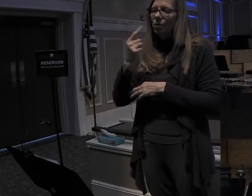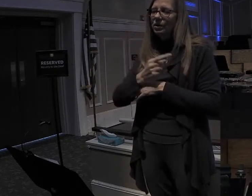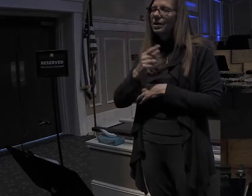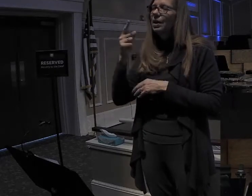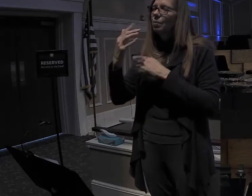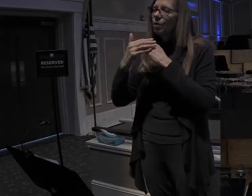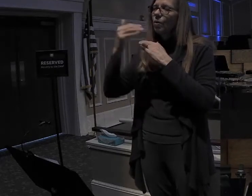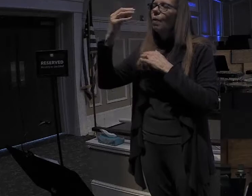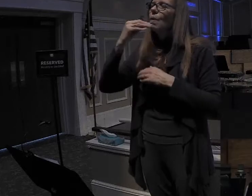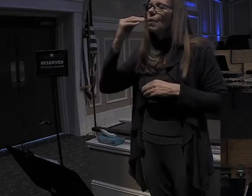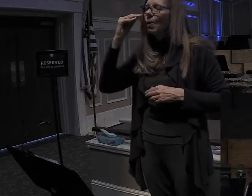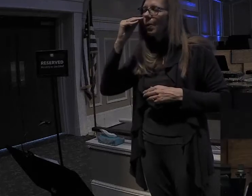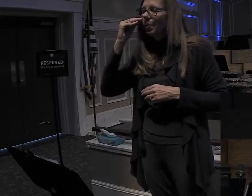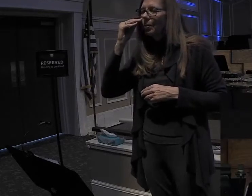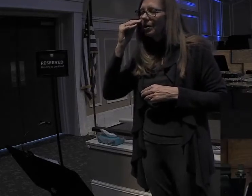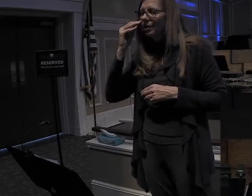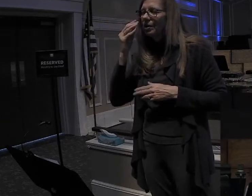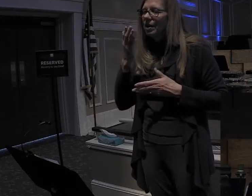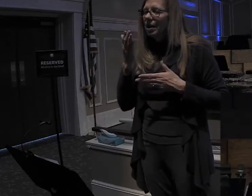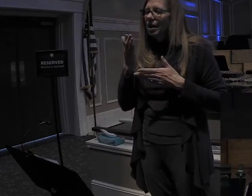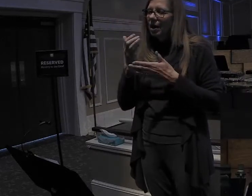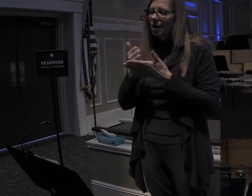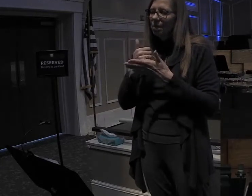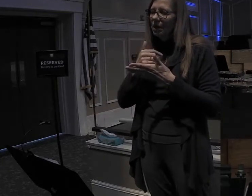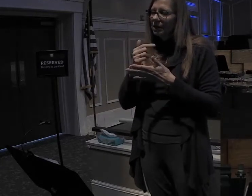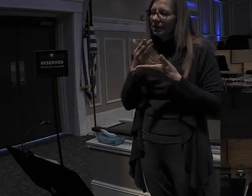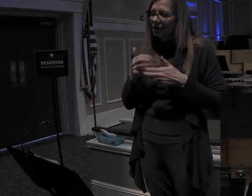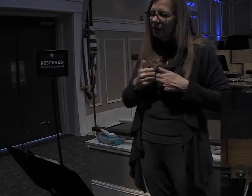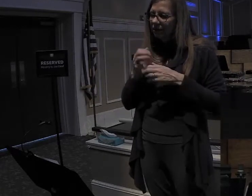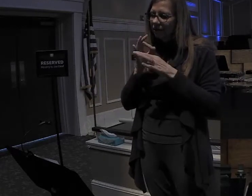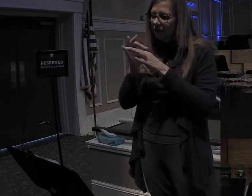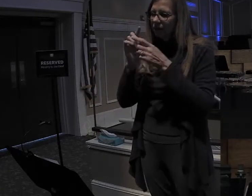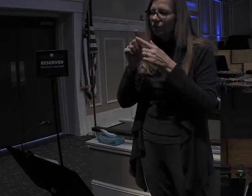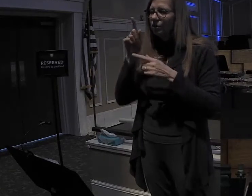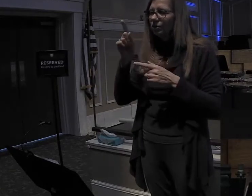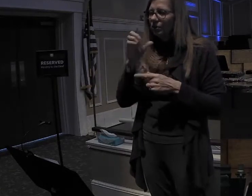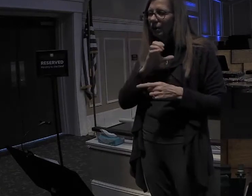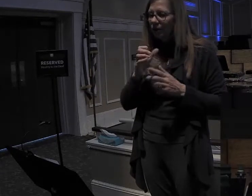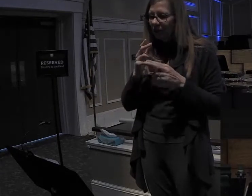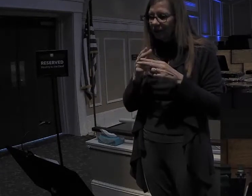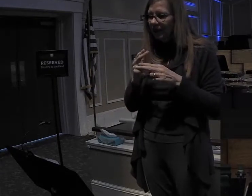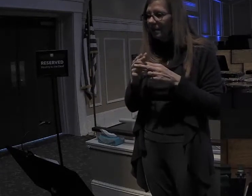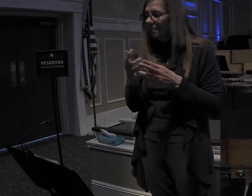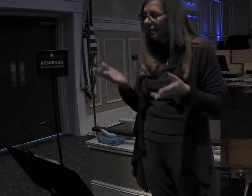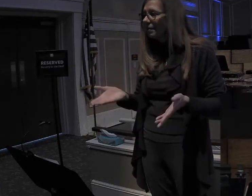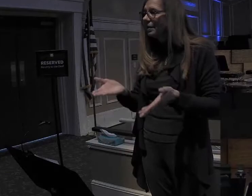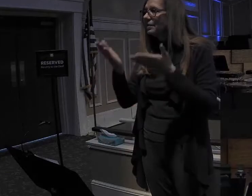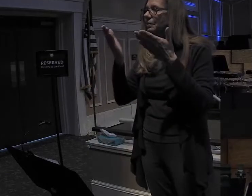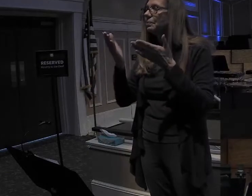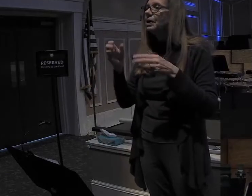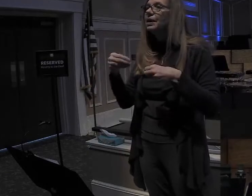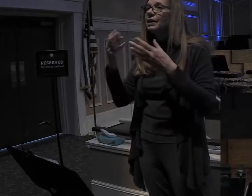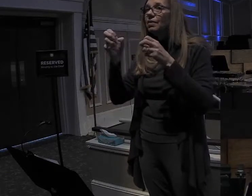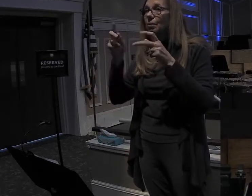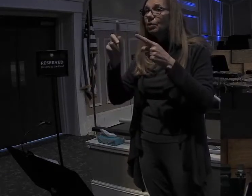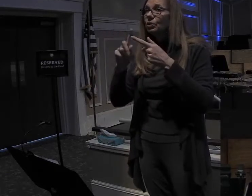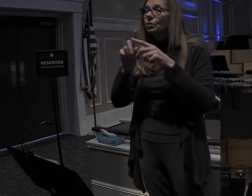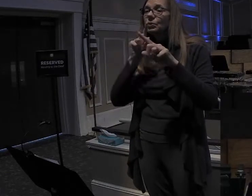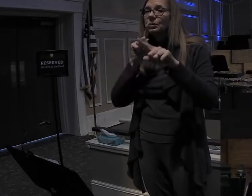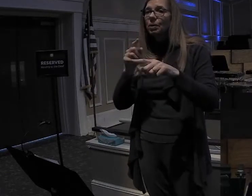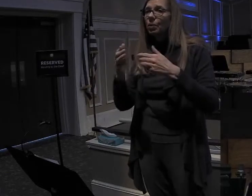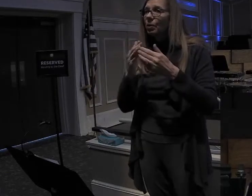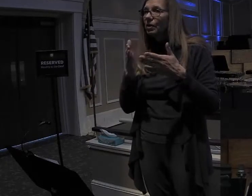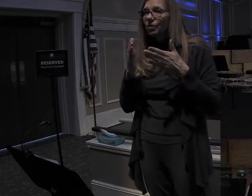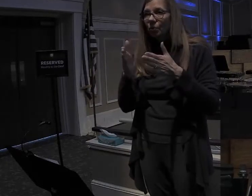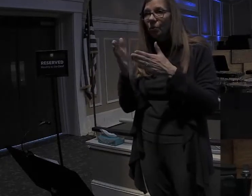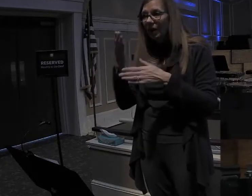live faithfully to you. We pray this in Christ's name. Amen. I'm going to invite you to stand with me as we give you an opportunity to respond in whatever way